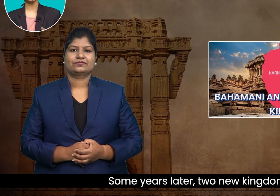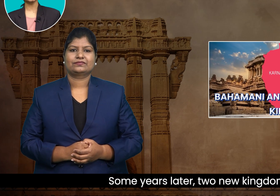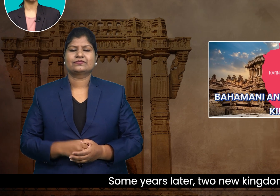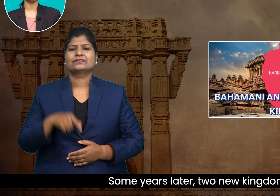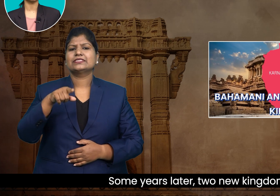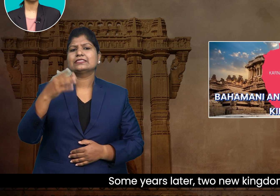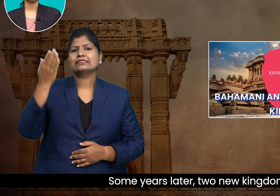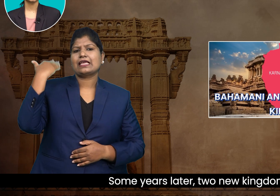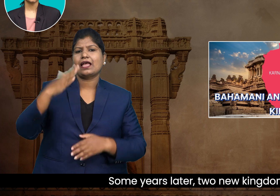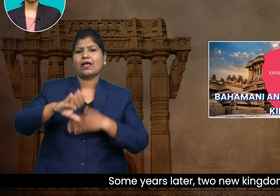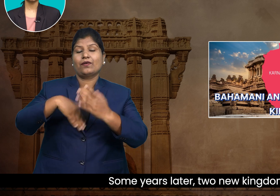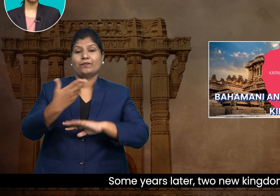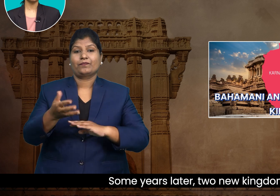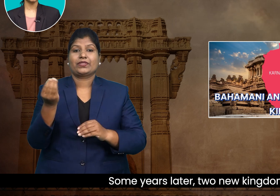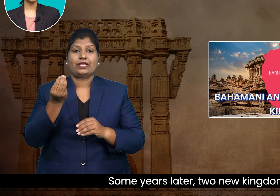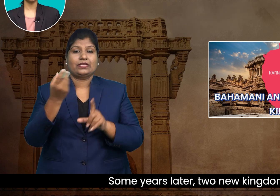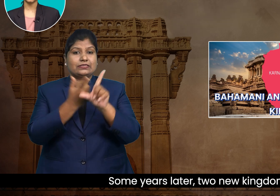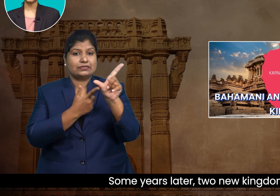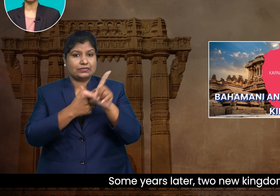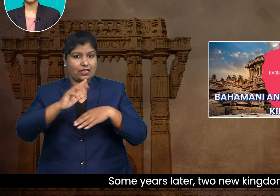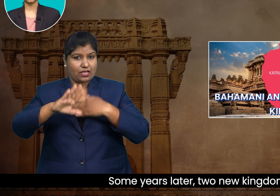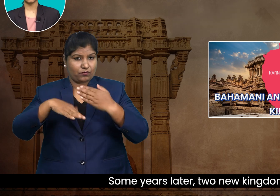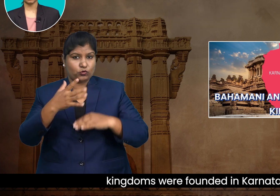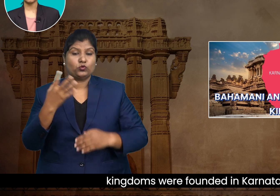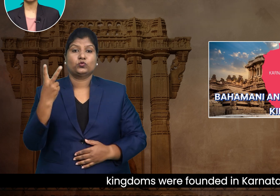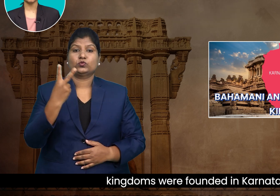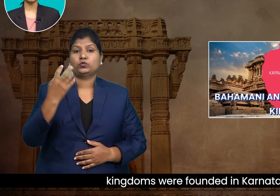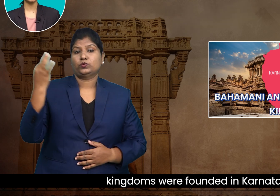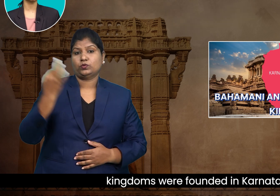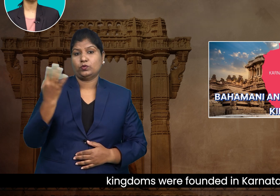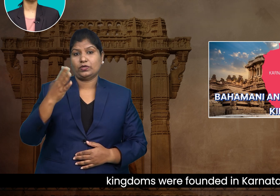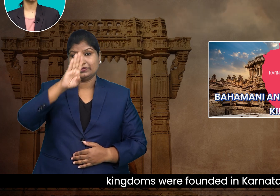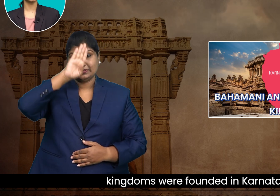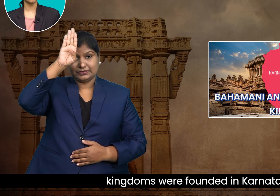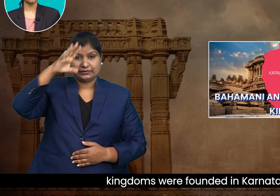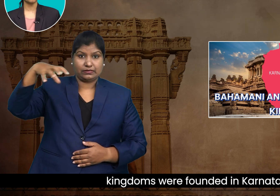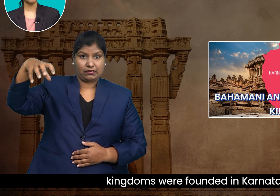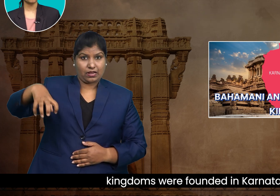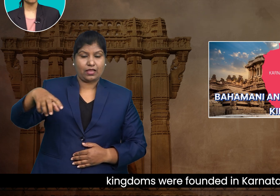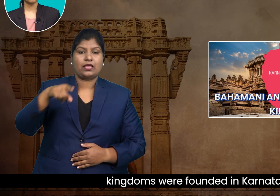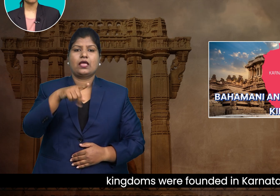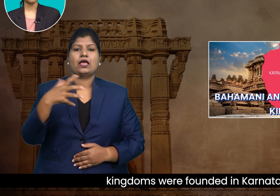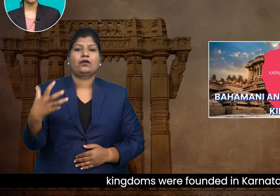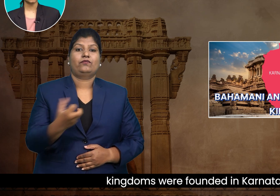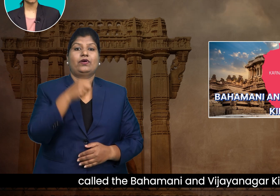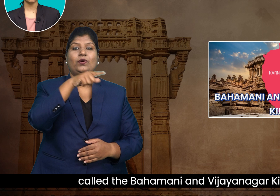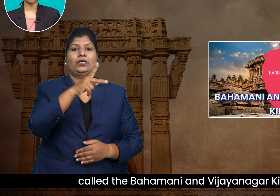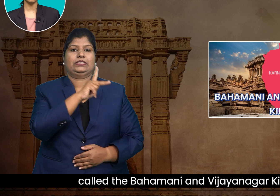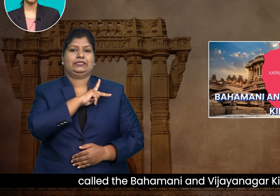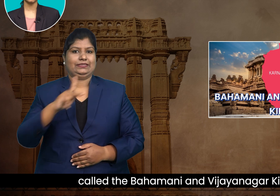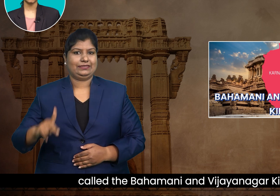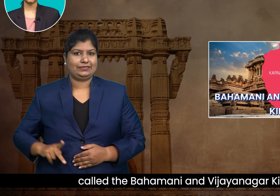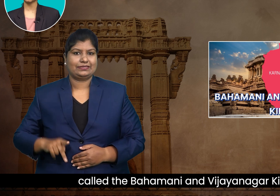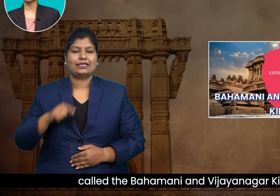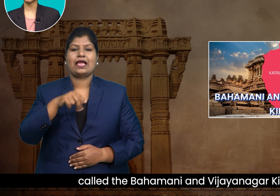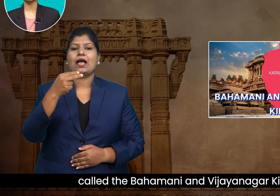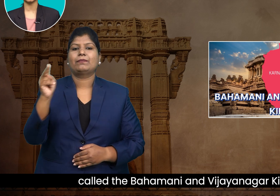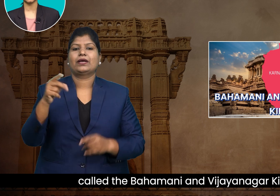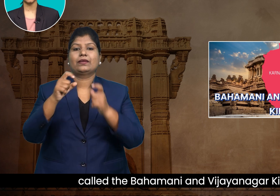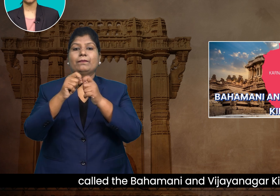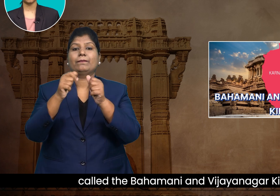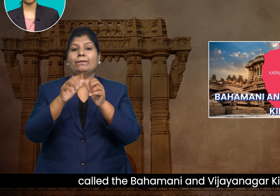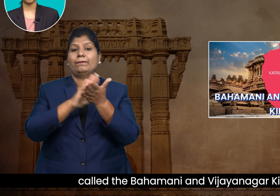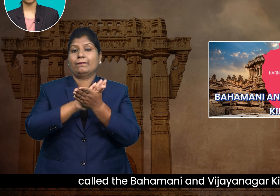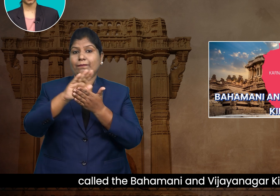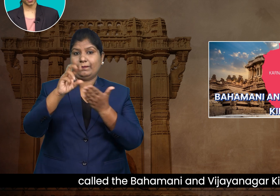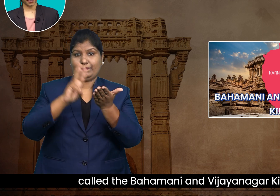Some years later, two new kingdoms were founded in Karnataka called the